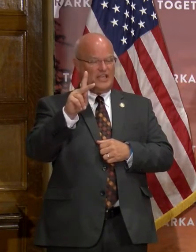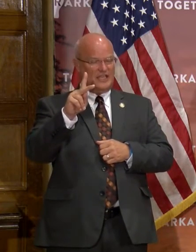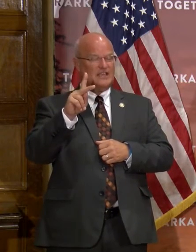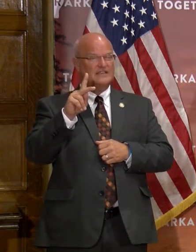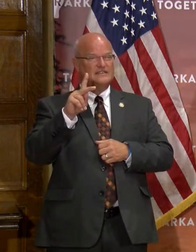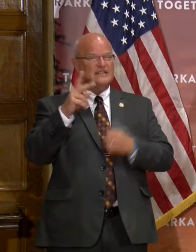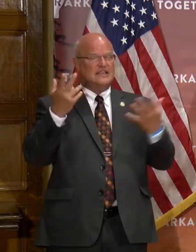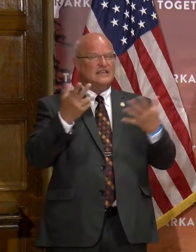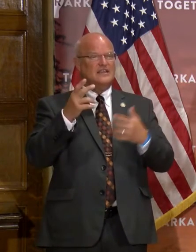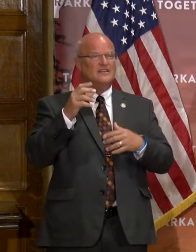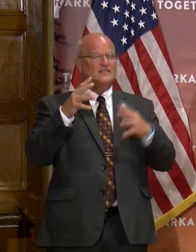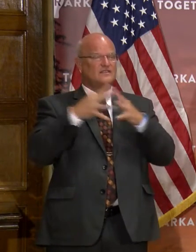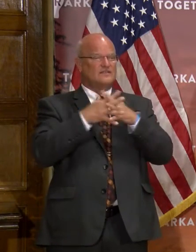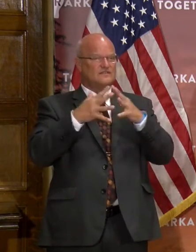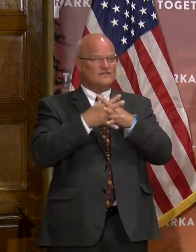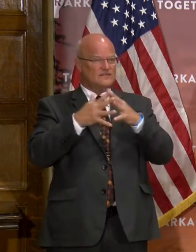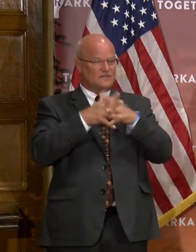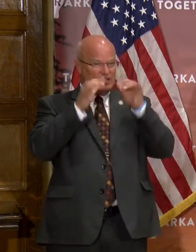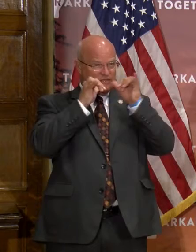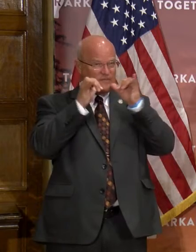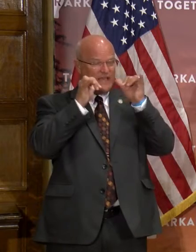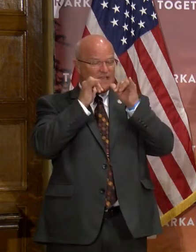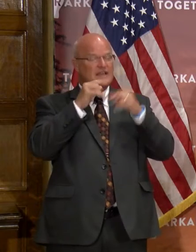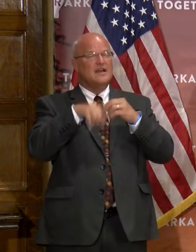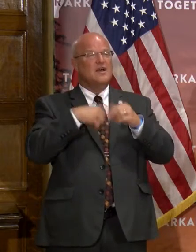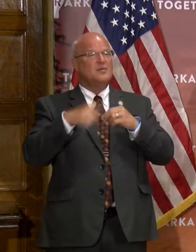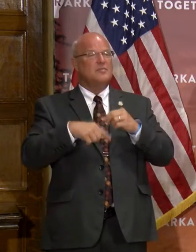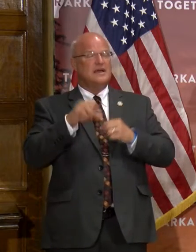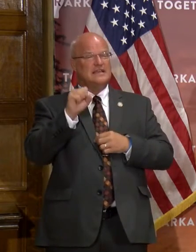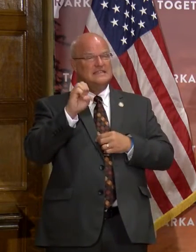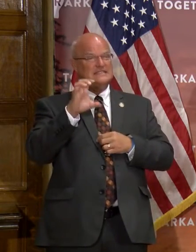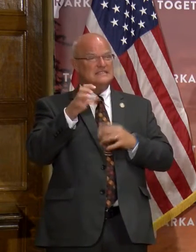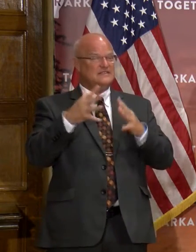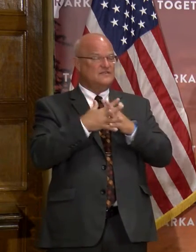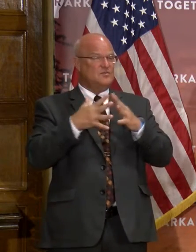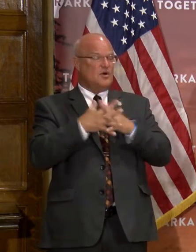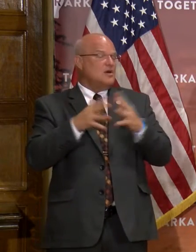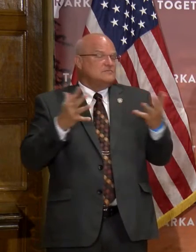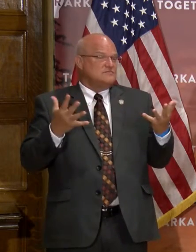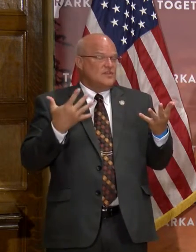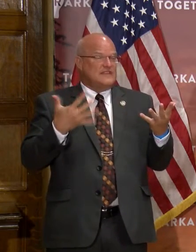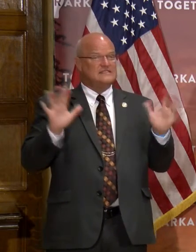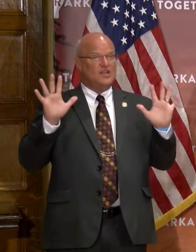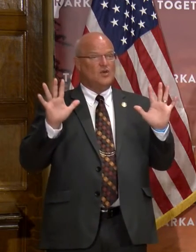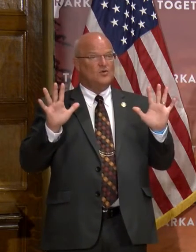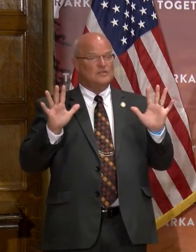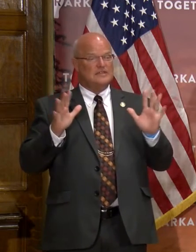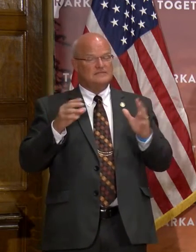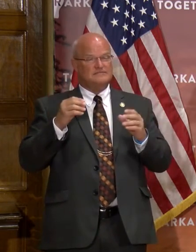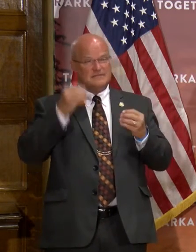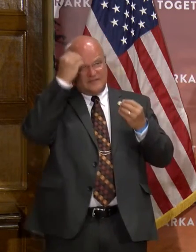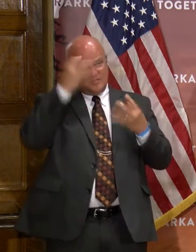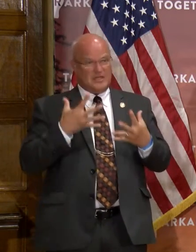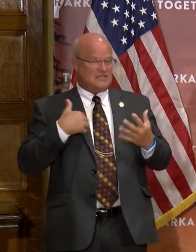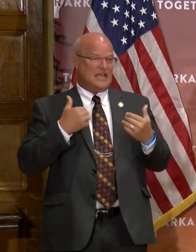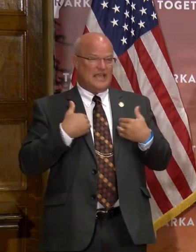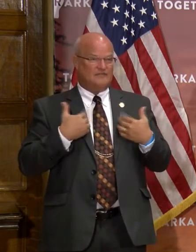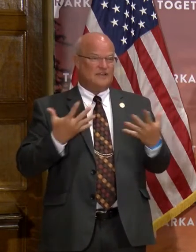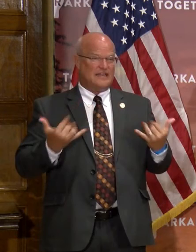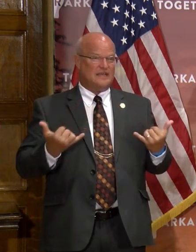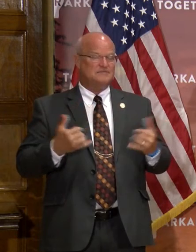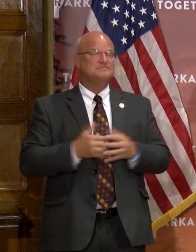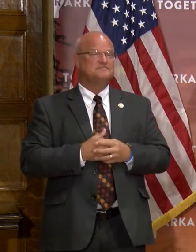SEC football, and so that's the only inside information that I have.